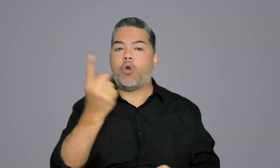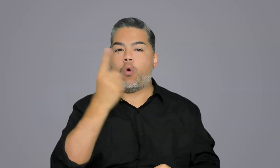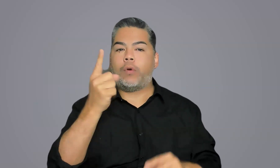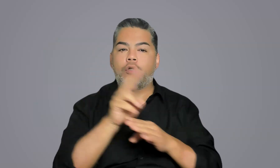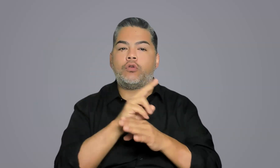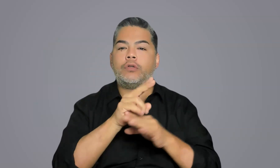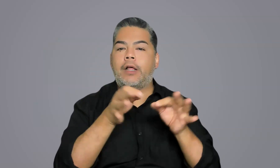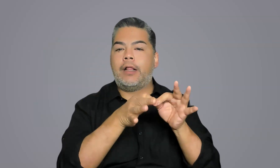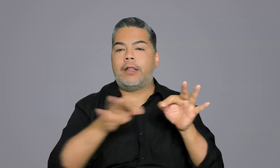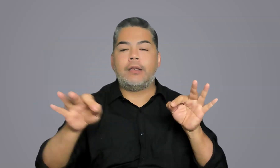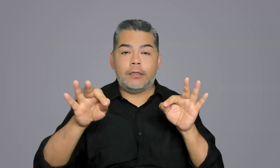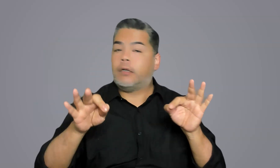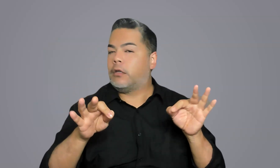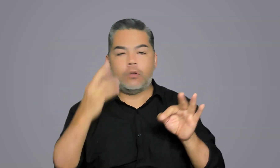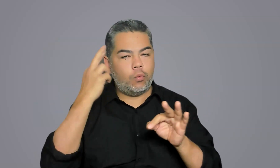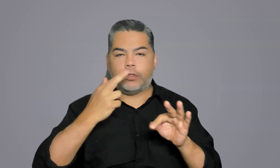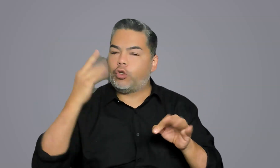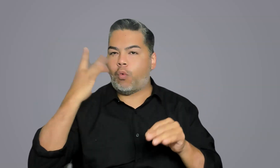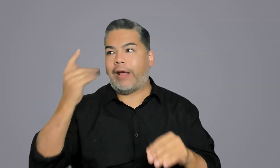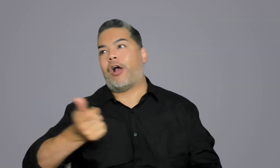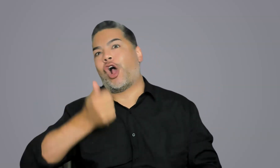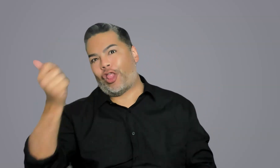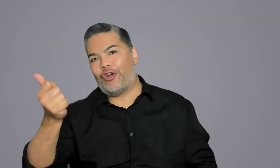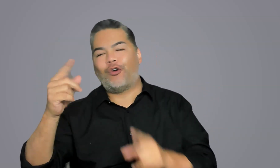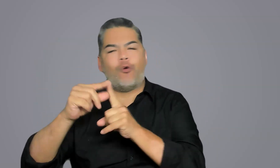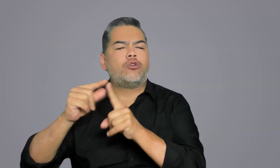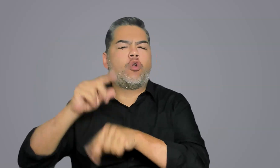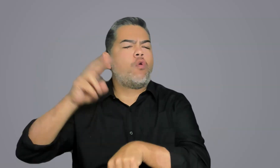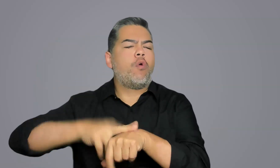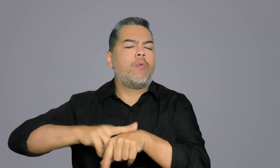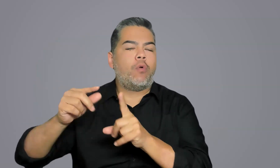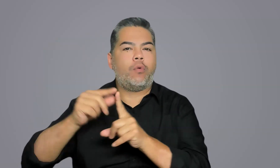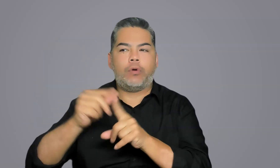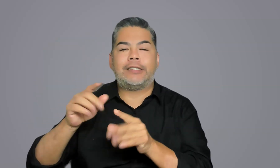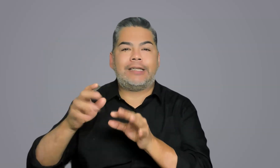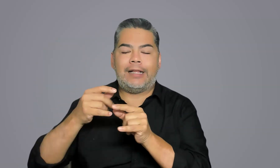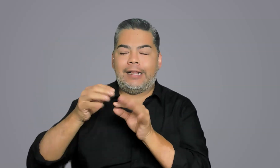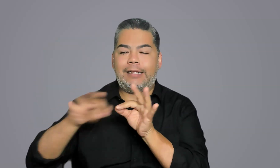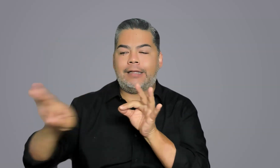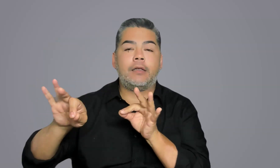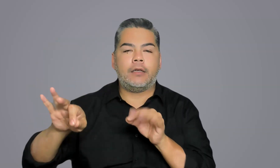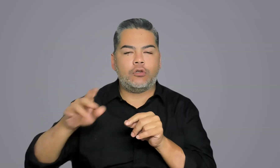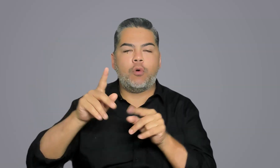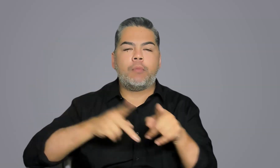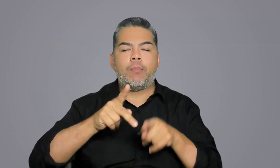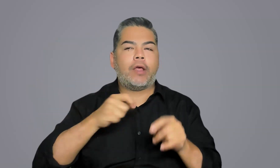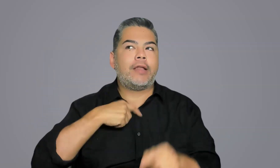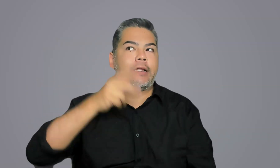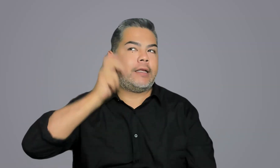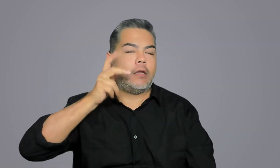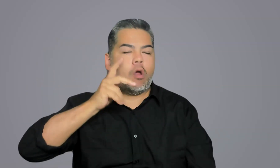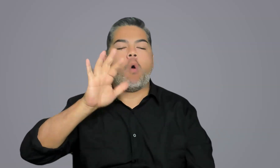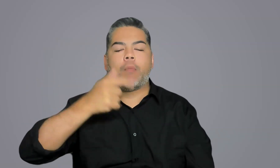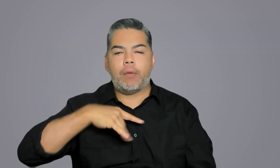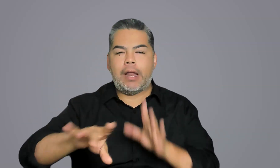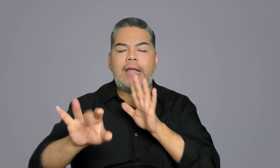reason why we don't underline anything else is for the reason that people can then hopefully identify links with ease. So if we just keep limited